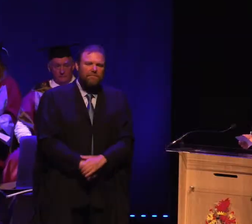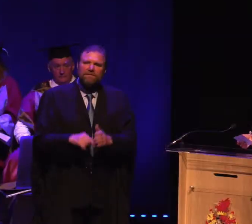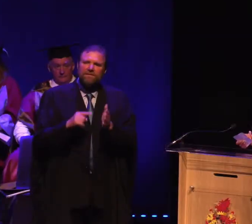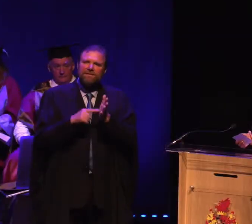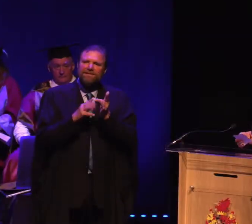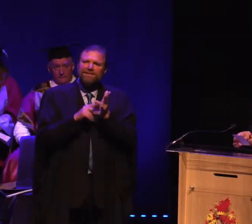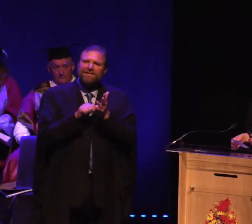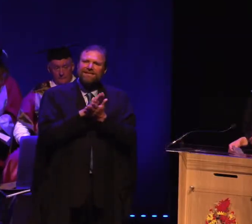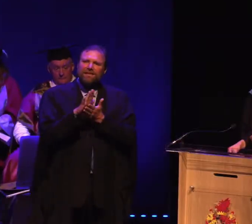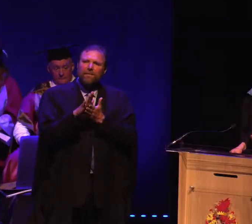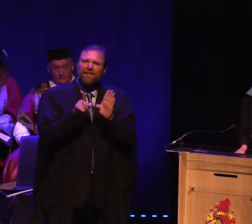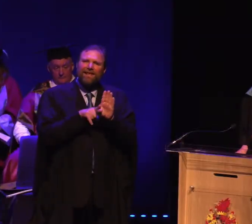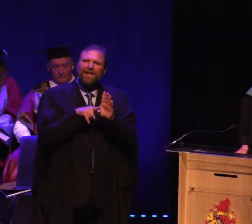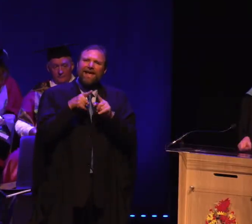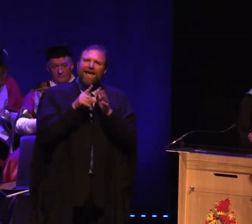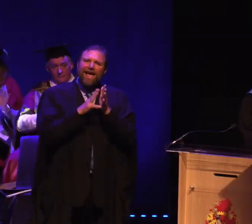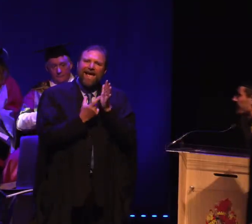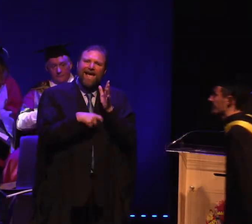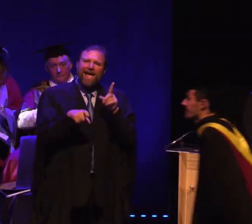Timothy Edward Mitten.